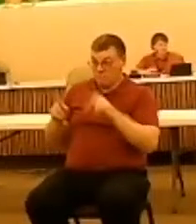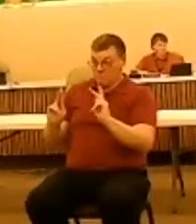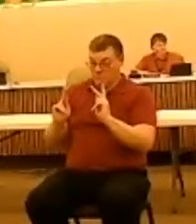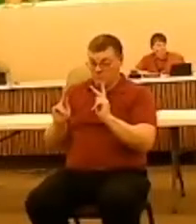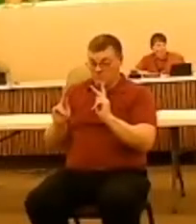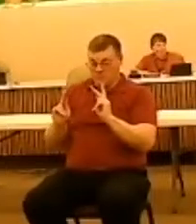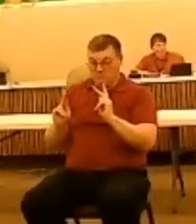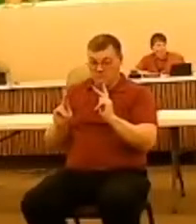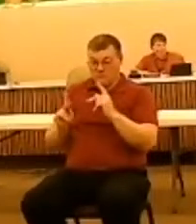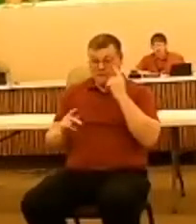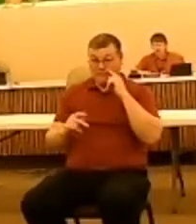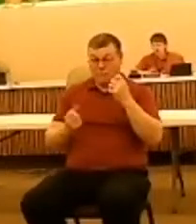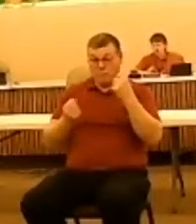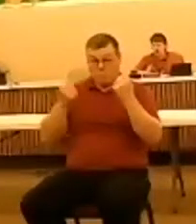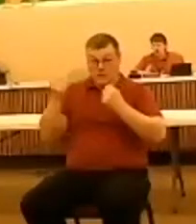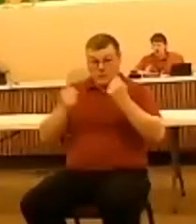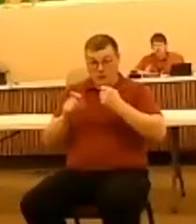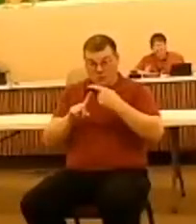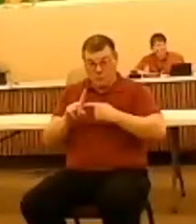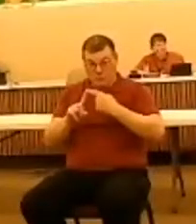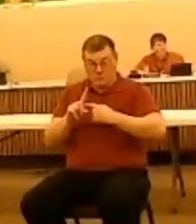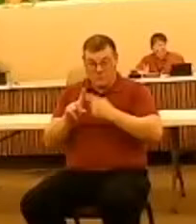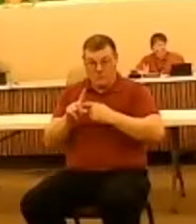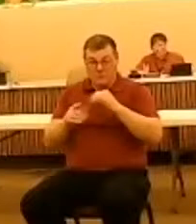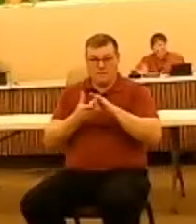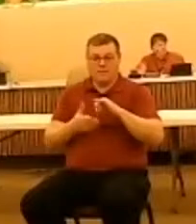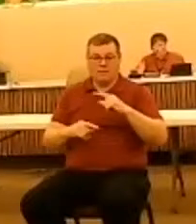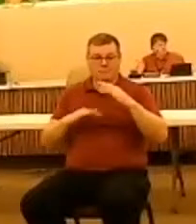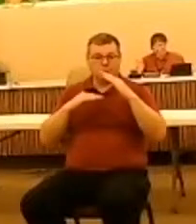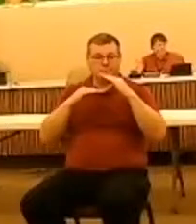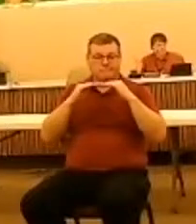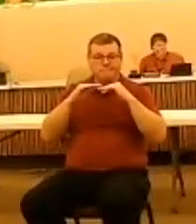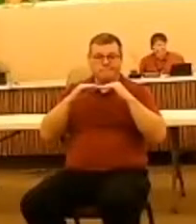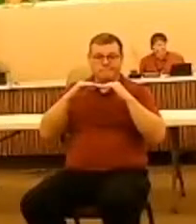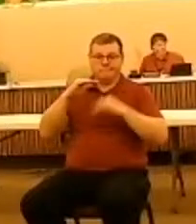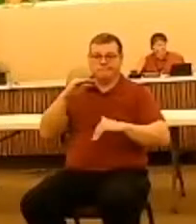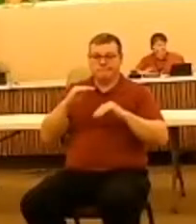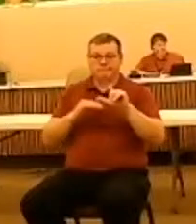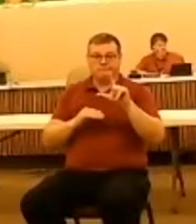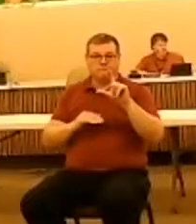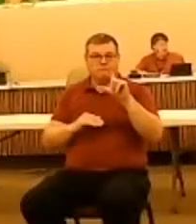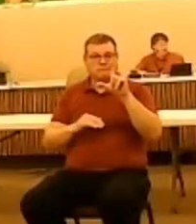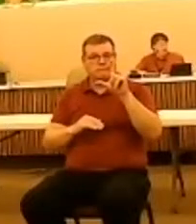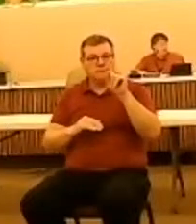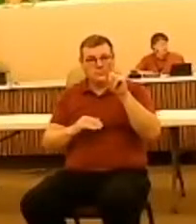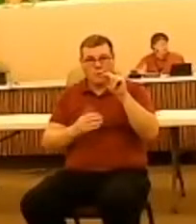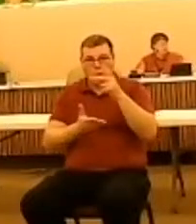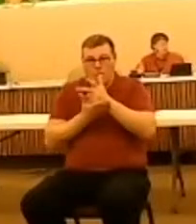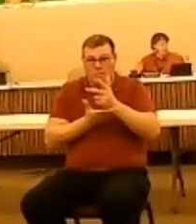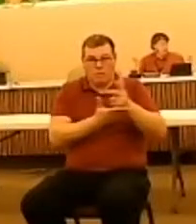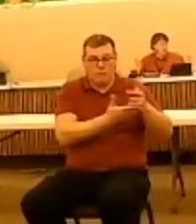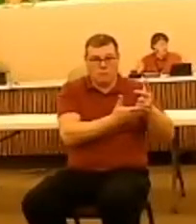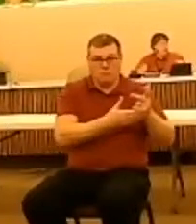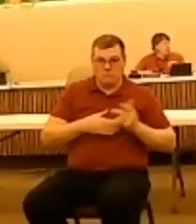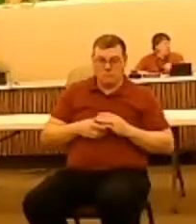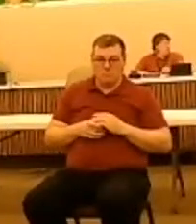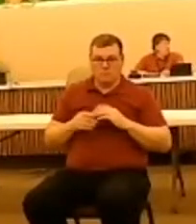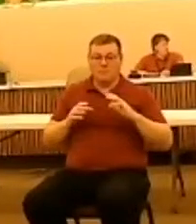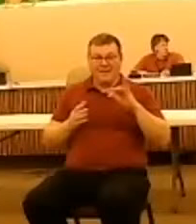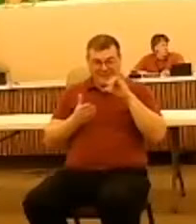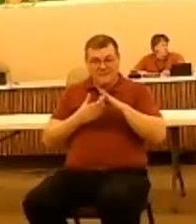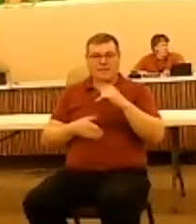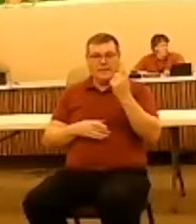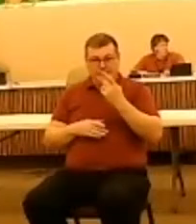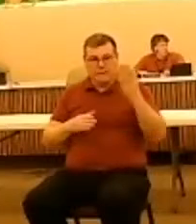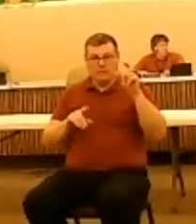for car rentals that have less than 20 cars on lot, right? That could Right. be something